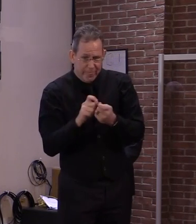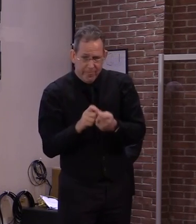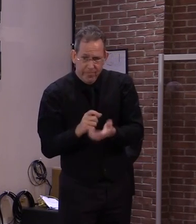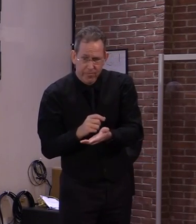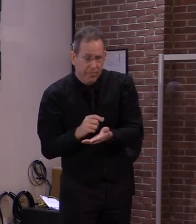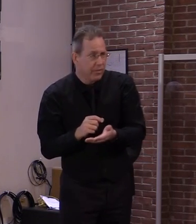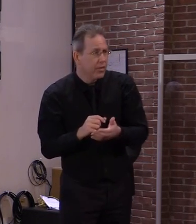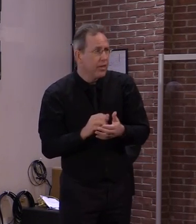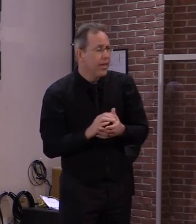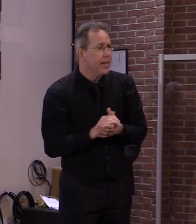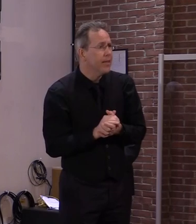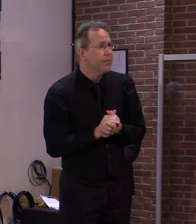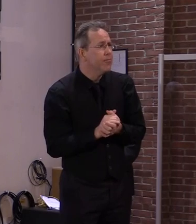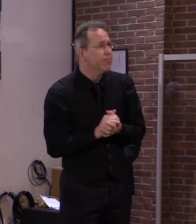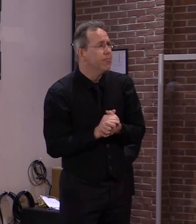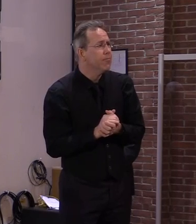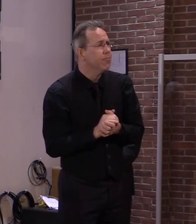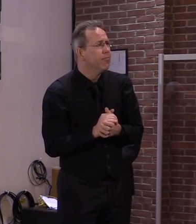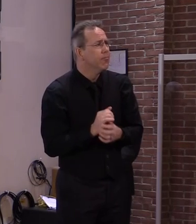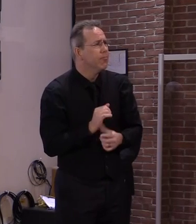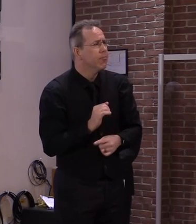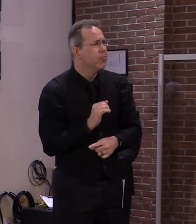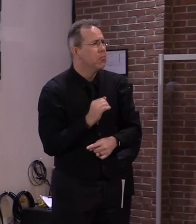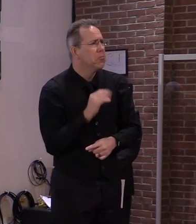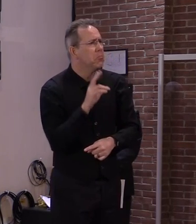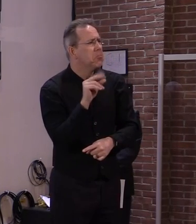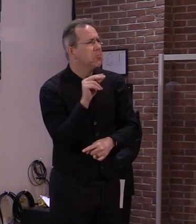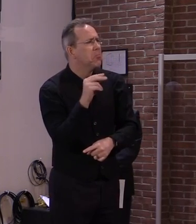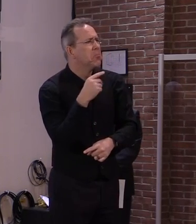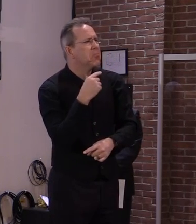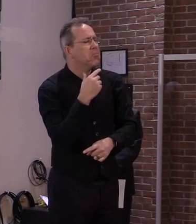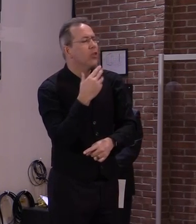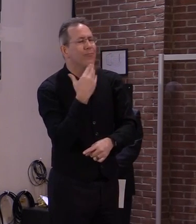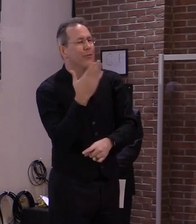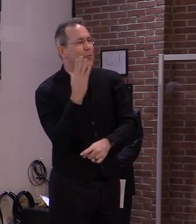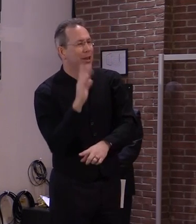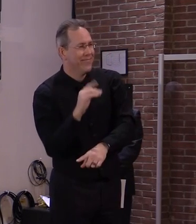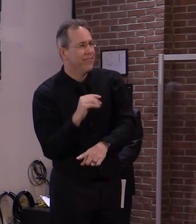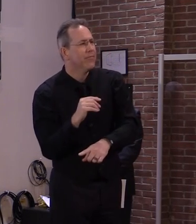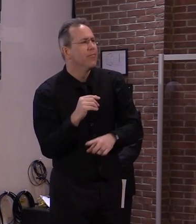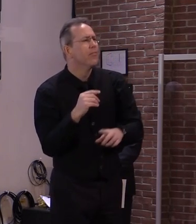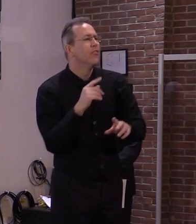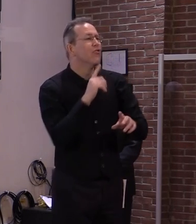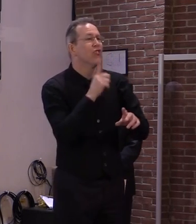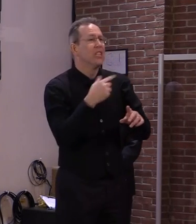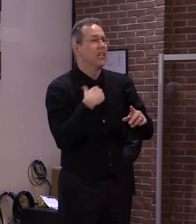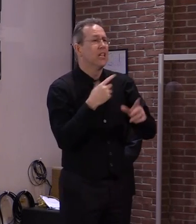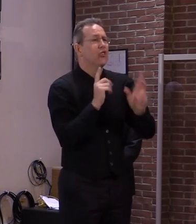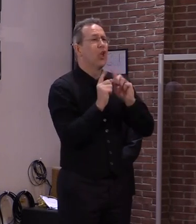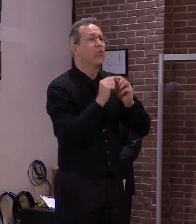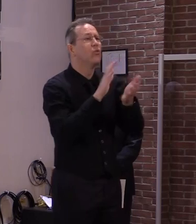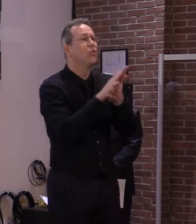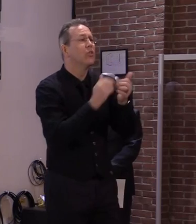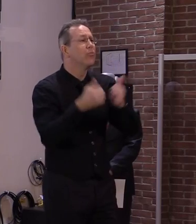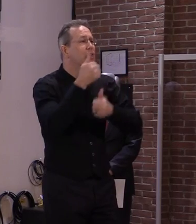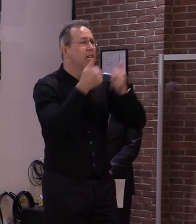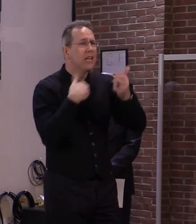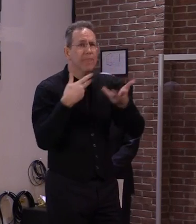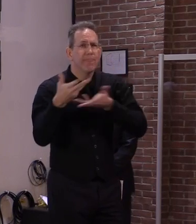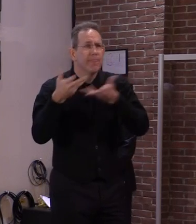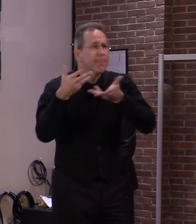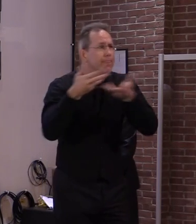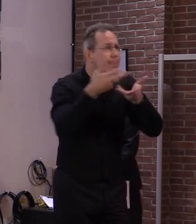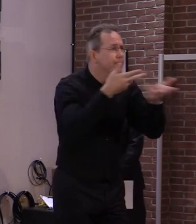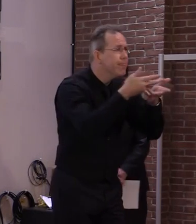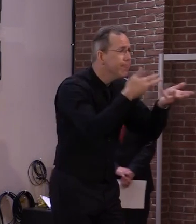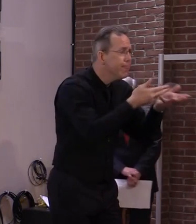Good morning, Governor. No, we have frequent communications with the superintendents. I think it's fair to say all those